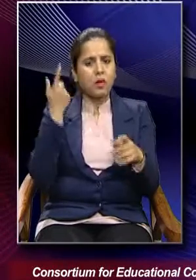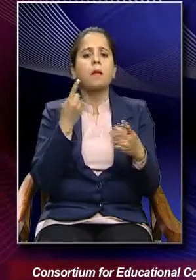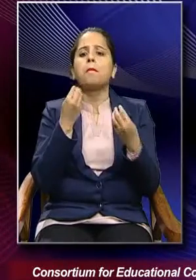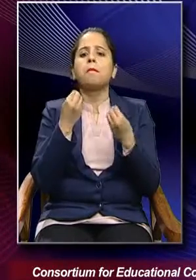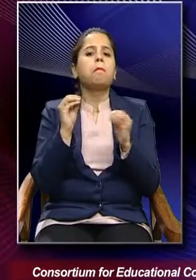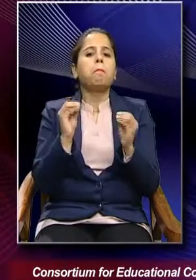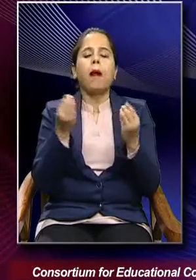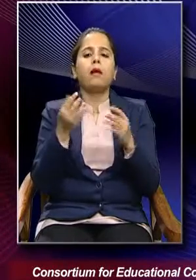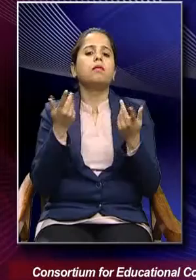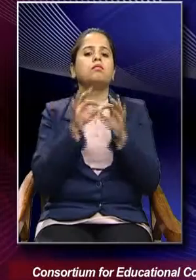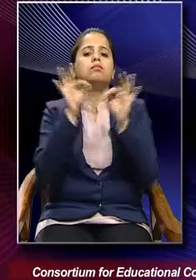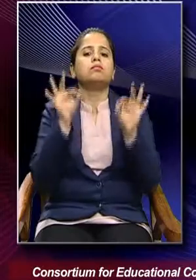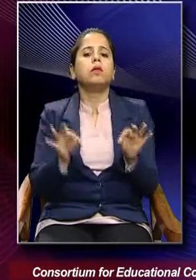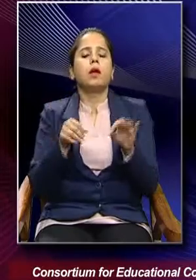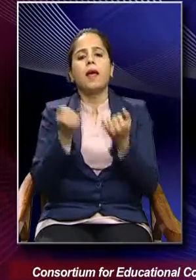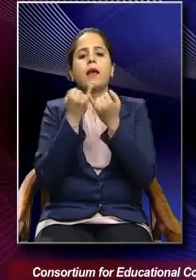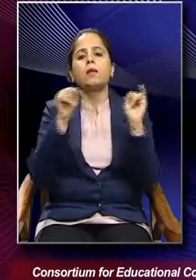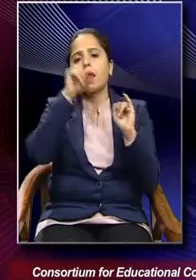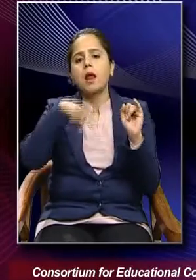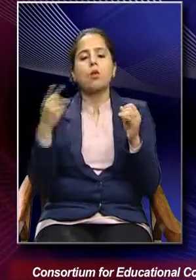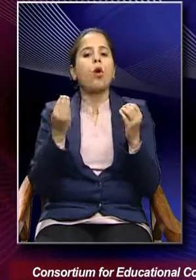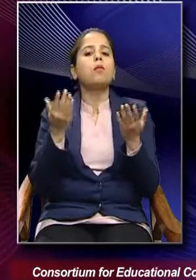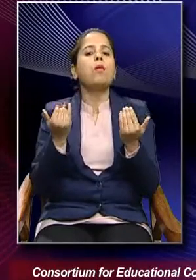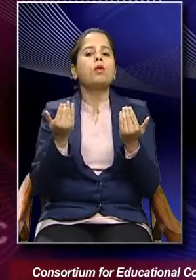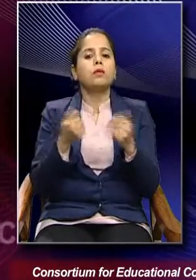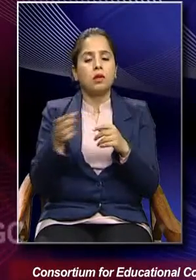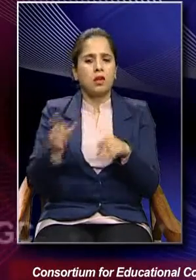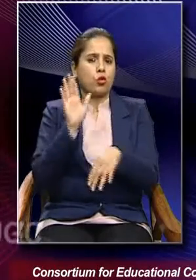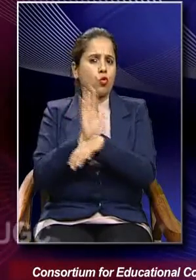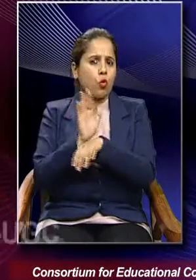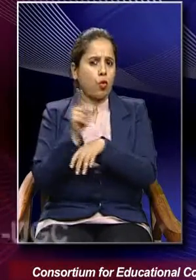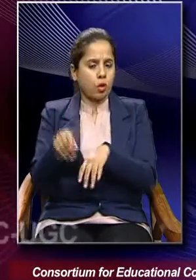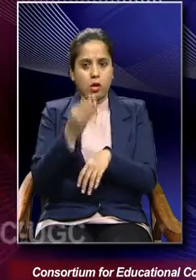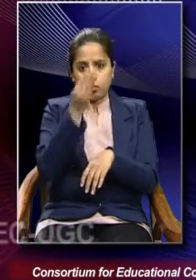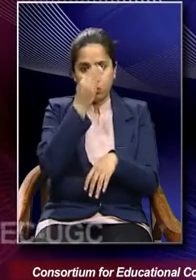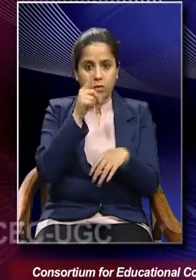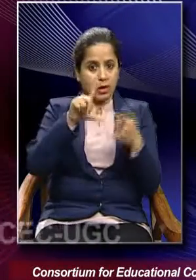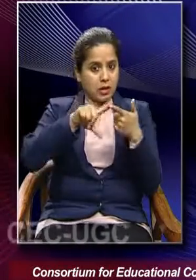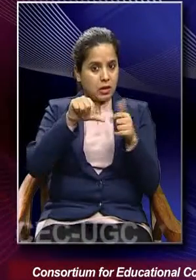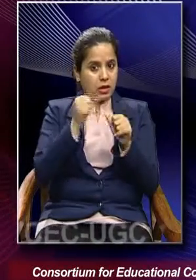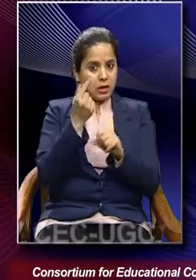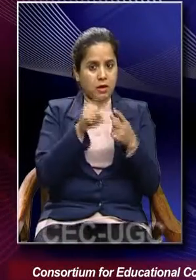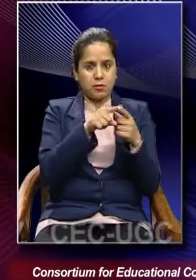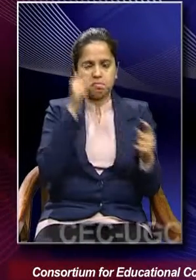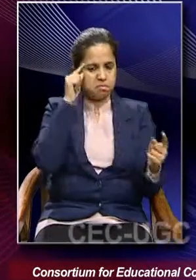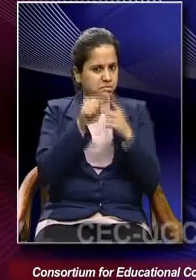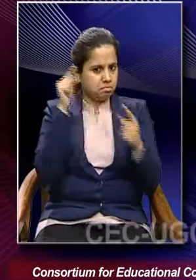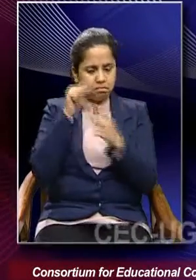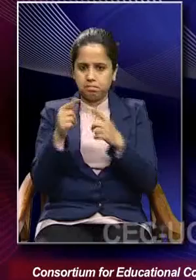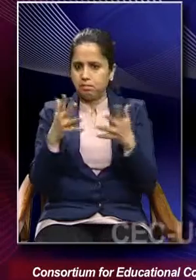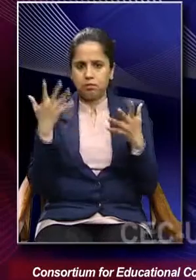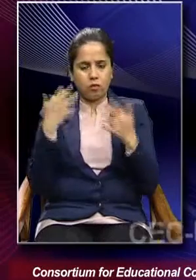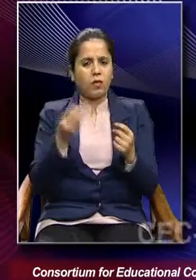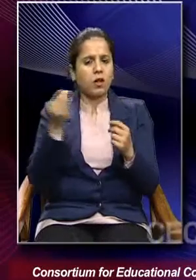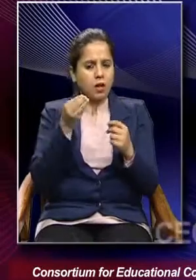framework for independent India. The Congress and the Muslim League could not agree to